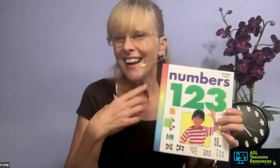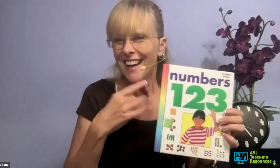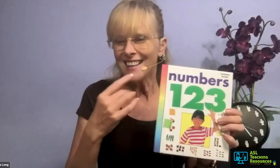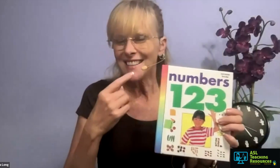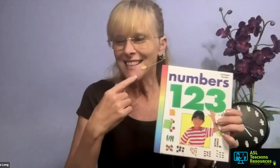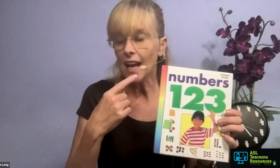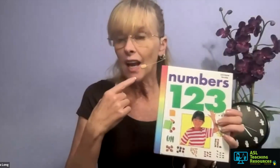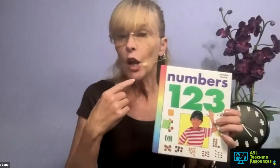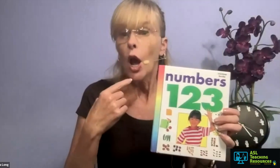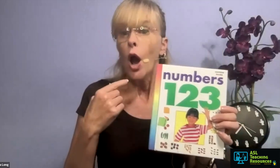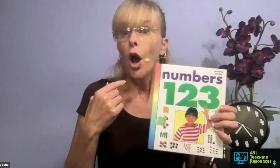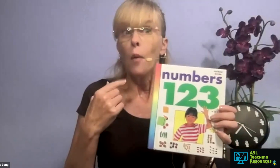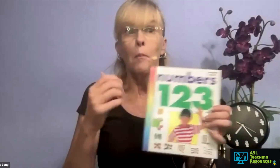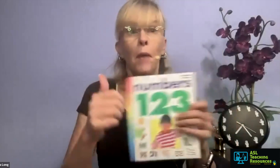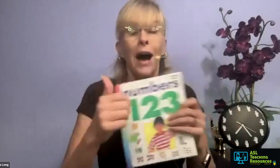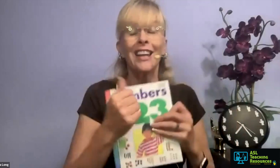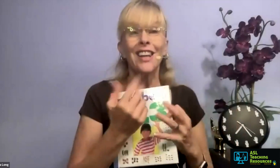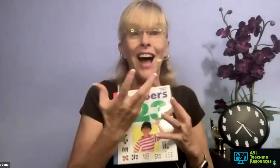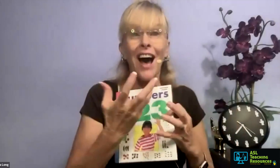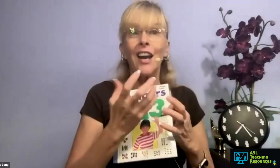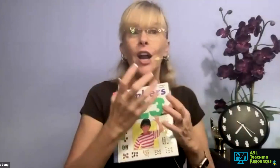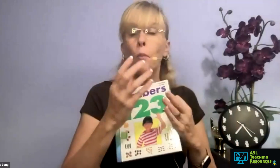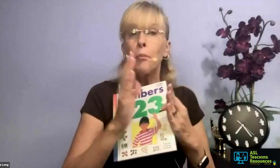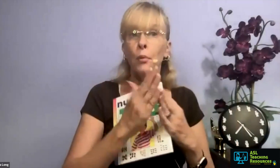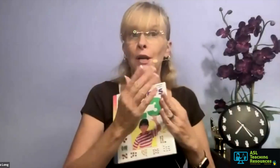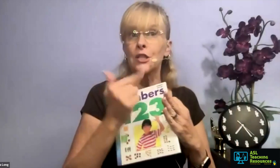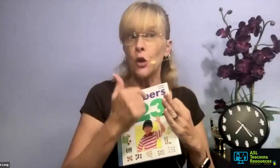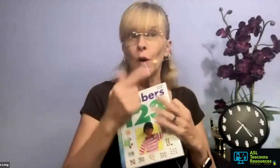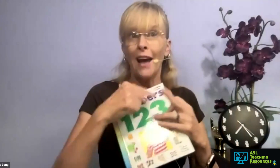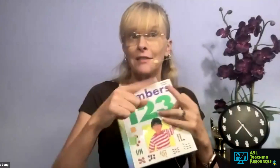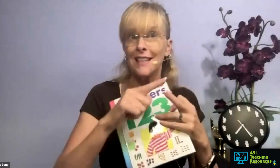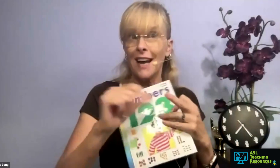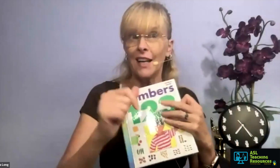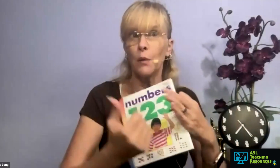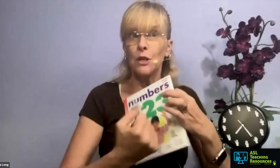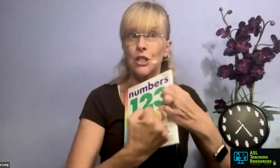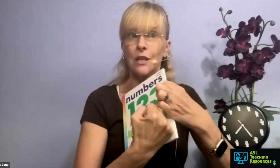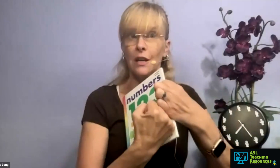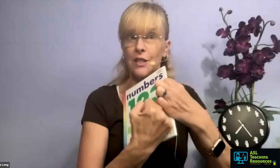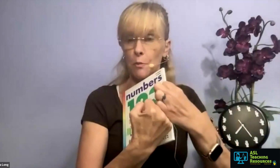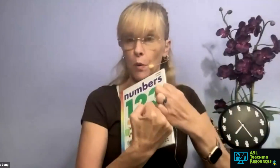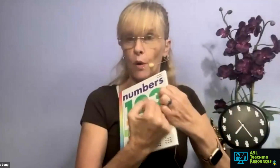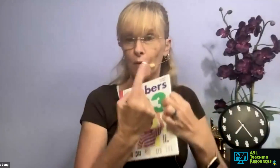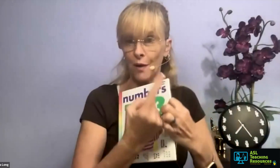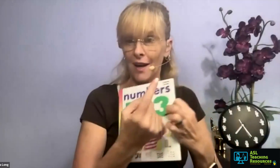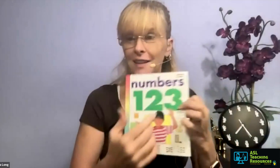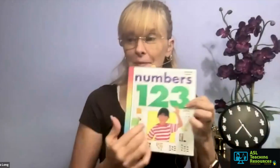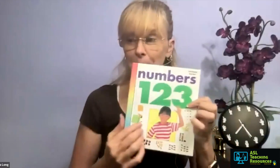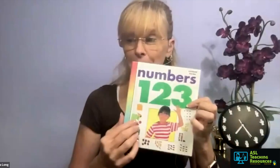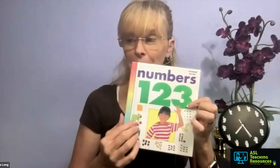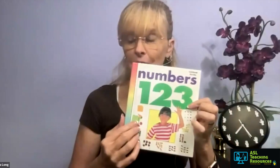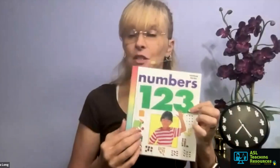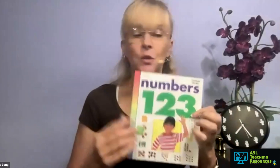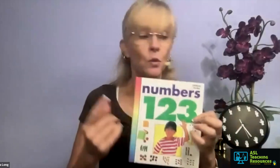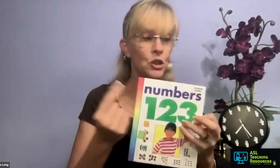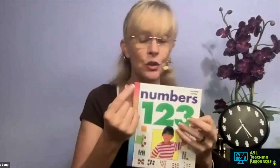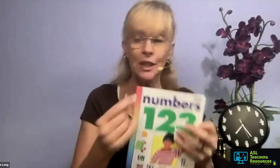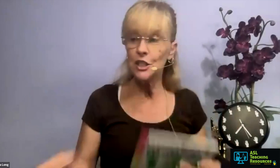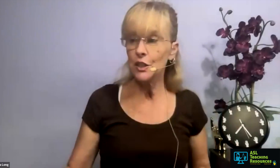like to say a lot of books don't have sign language support, right? So what you're going to do,